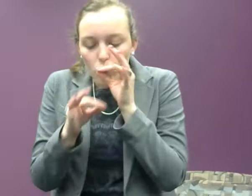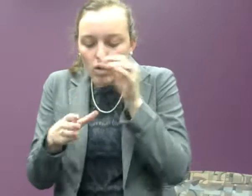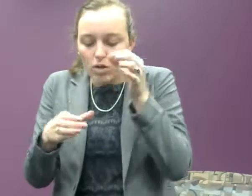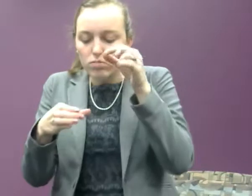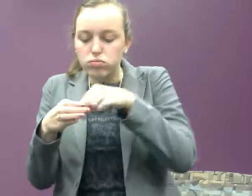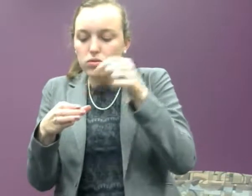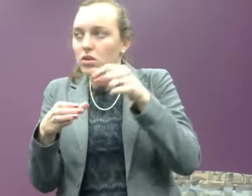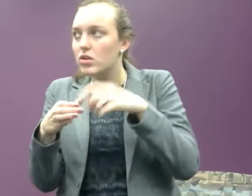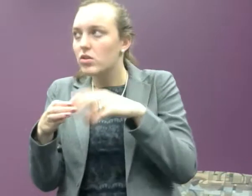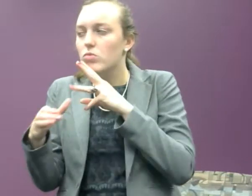tube did it go?